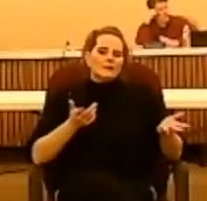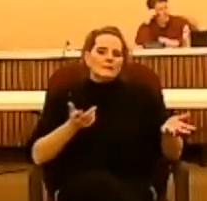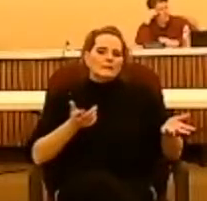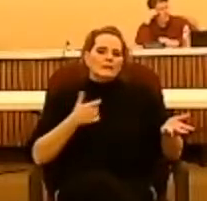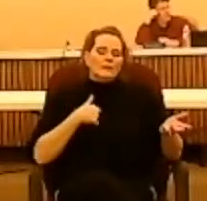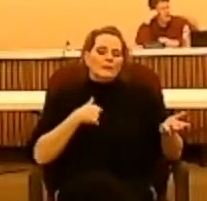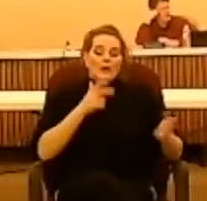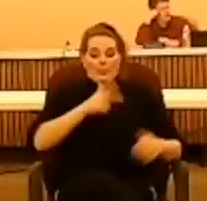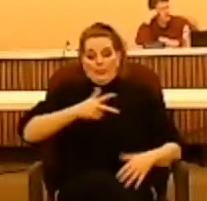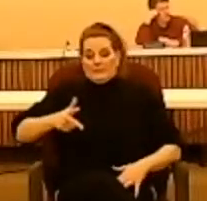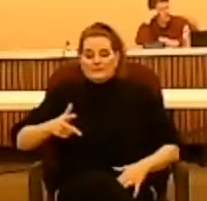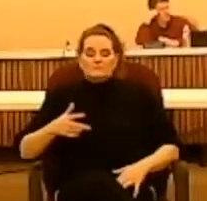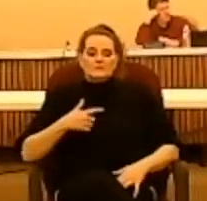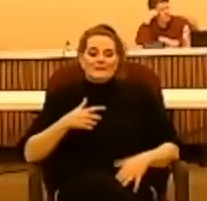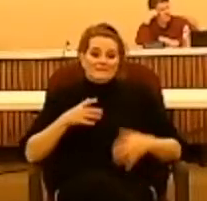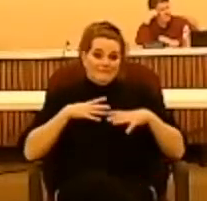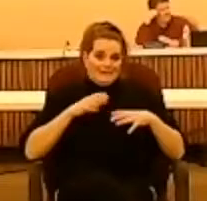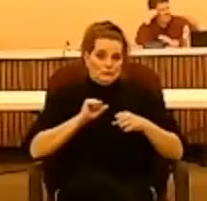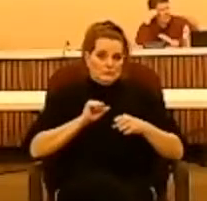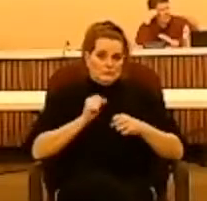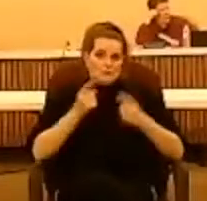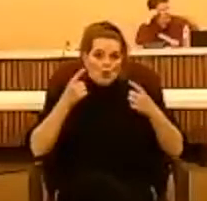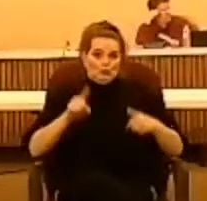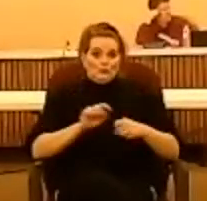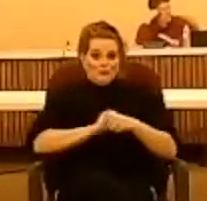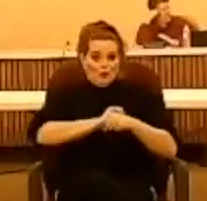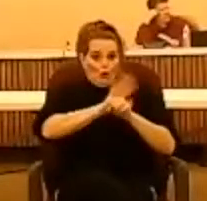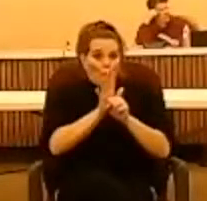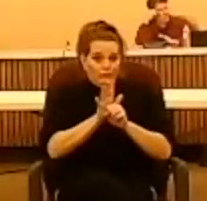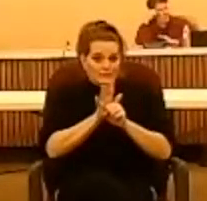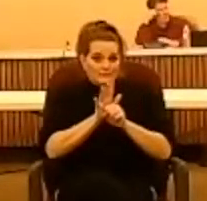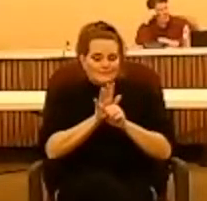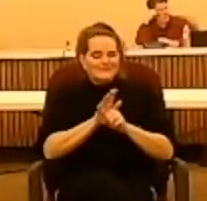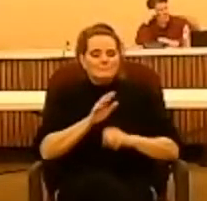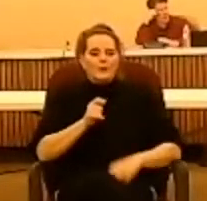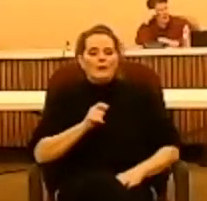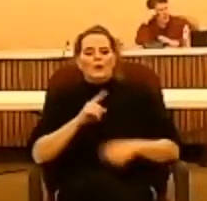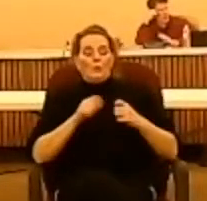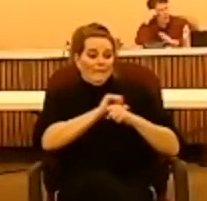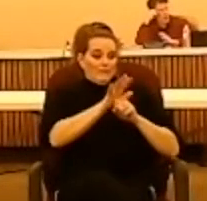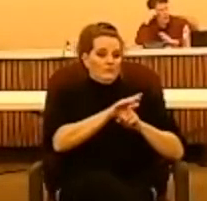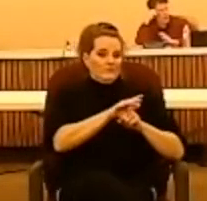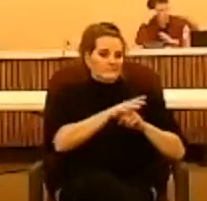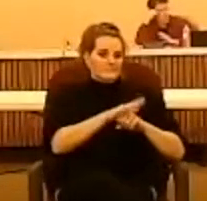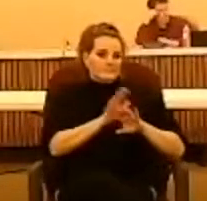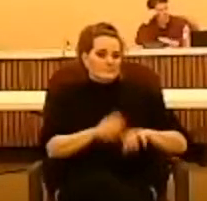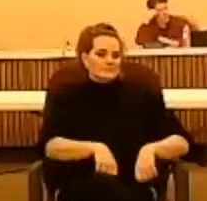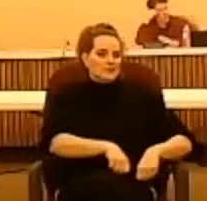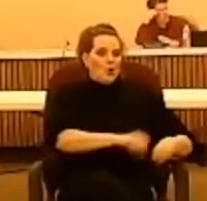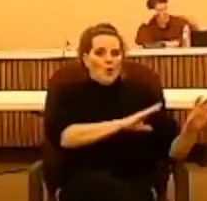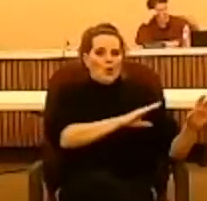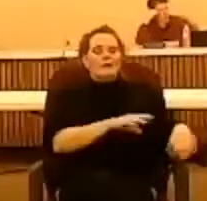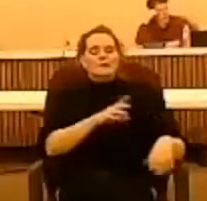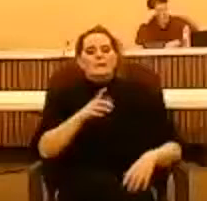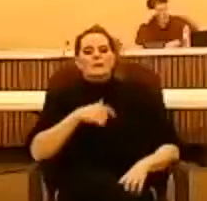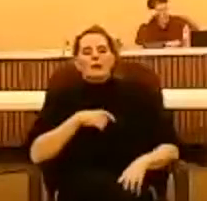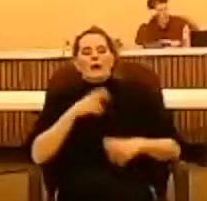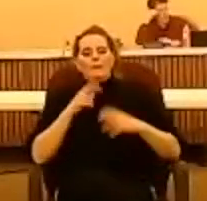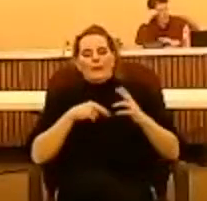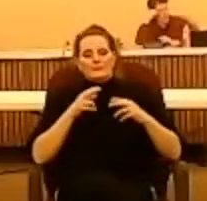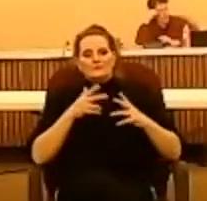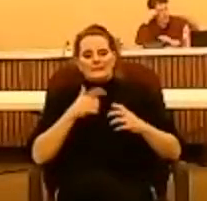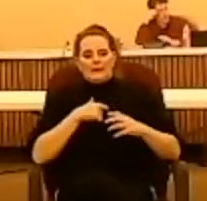that parking would work fine during COVID. But, once COVID's gone and that building can go to full